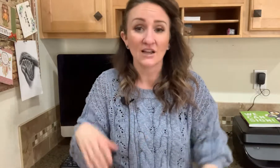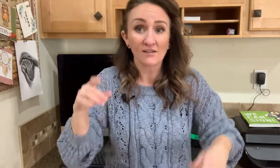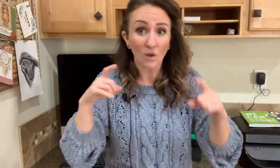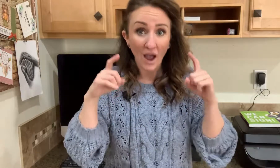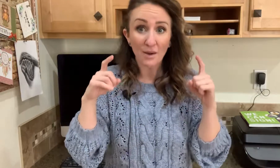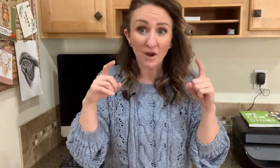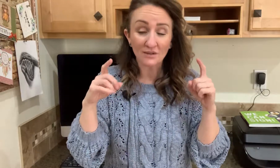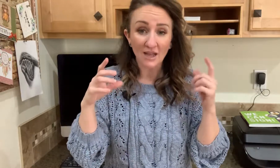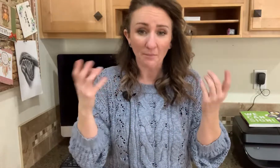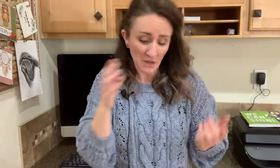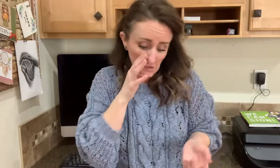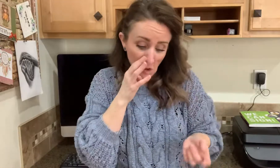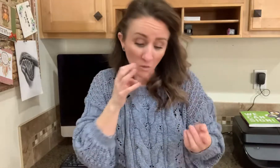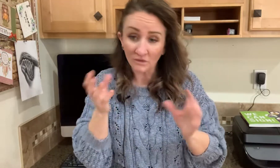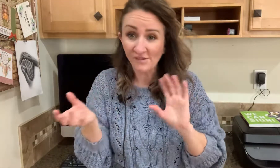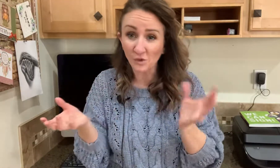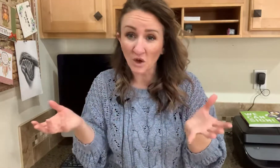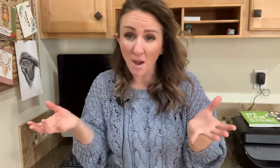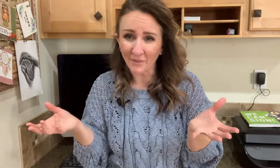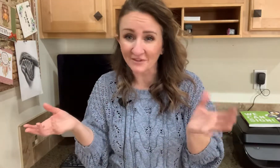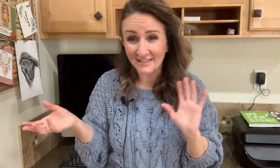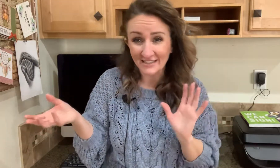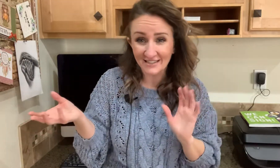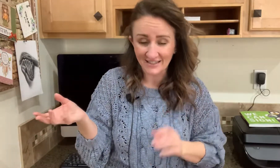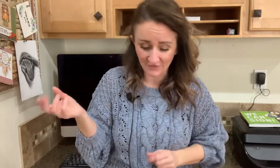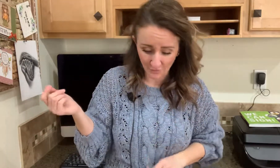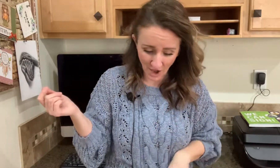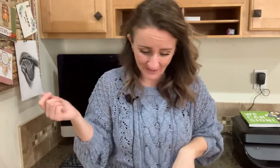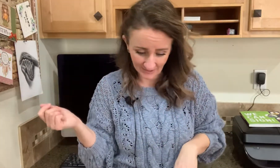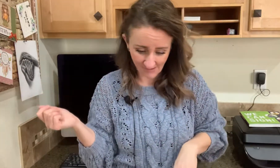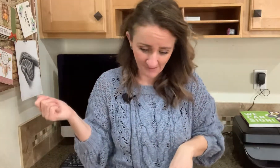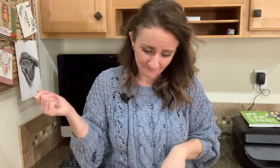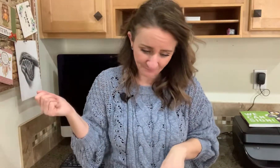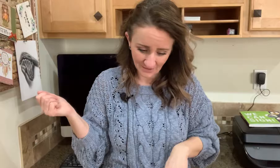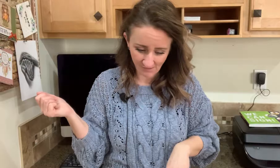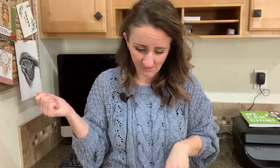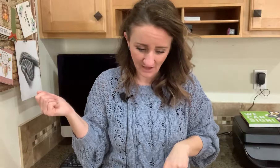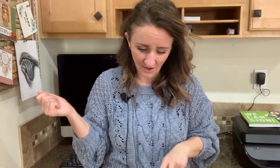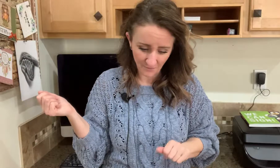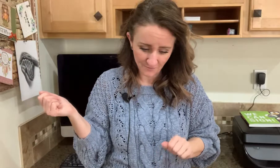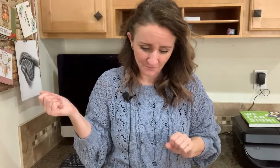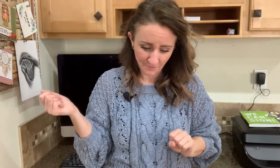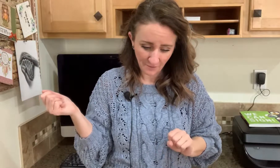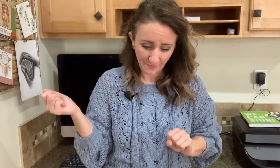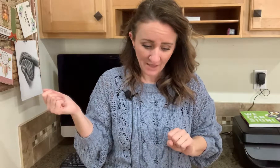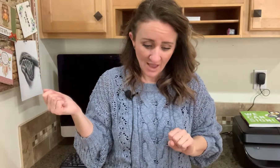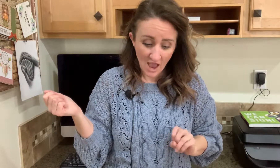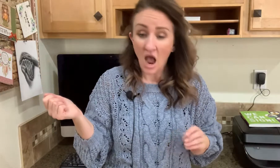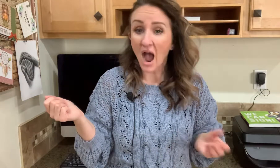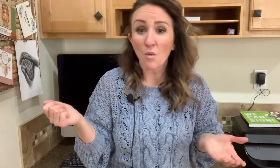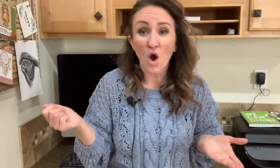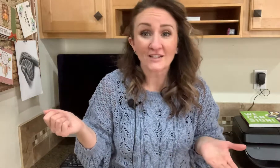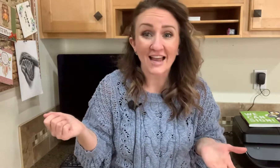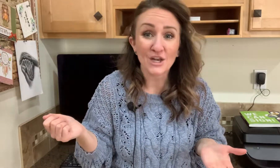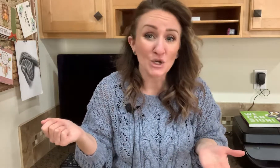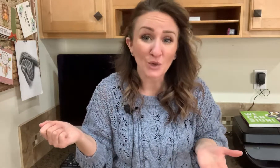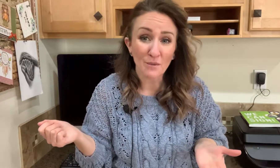So eyebrows up. So let's do a couple of sentences for practice. Let's see. I want a new